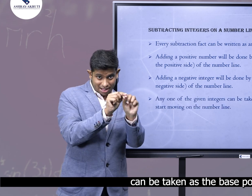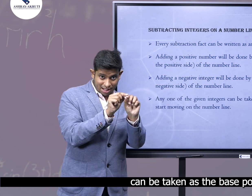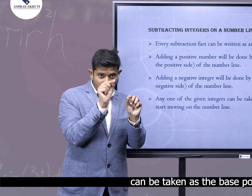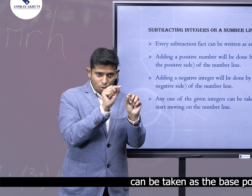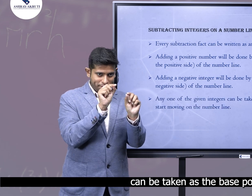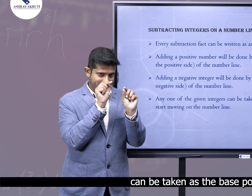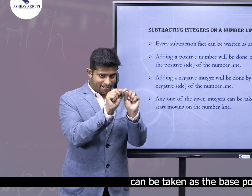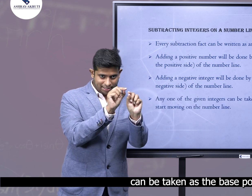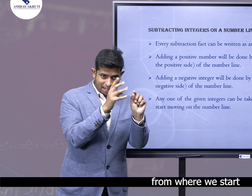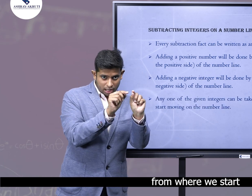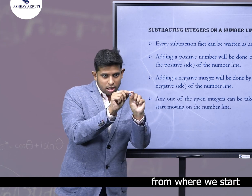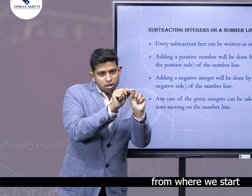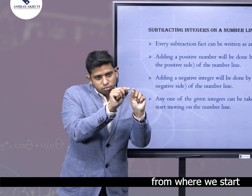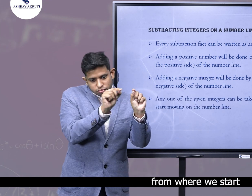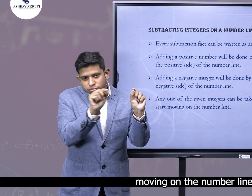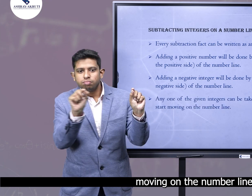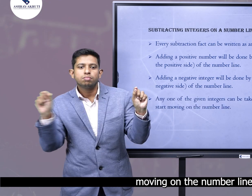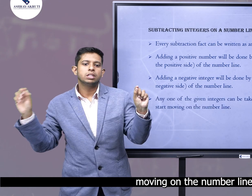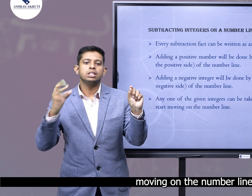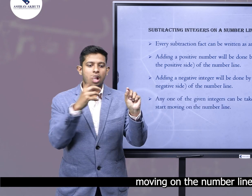taken as the base point from where we start moving on the number line.